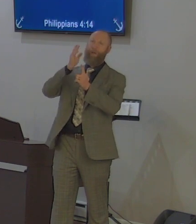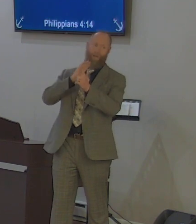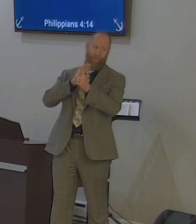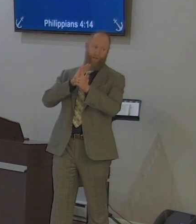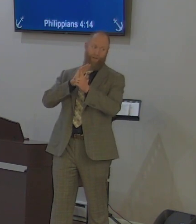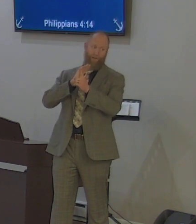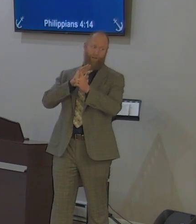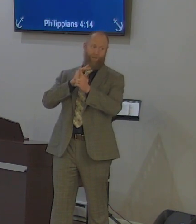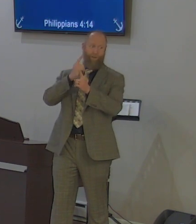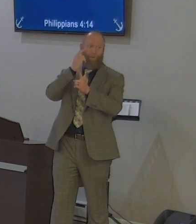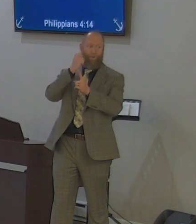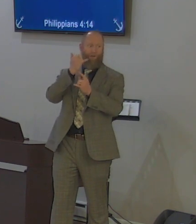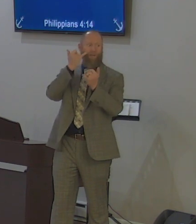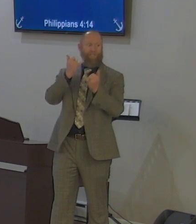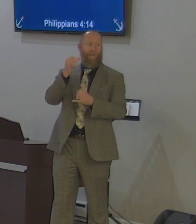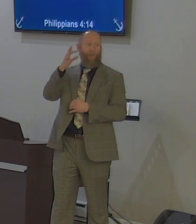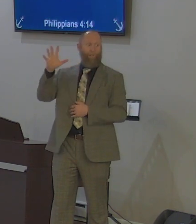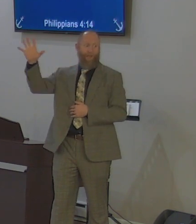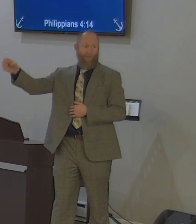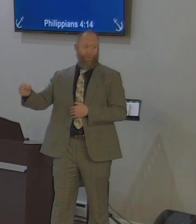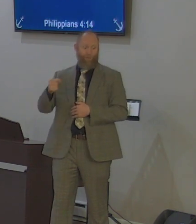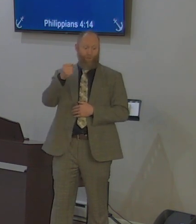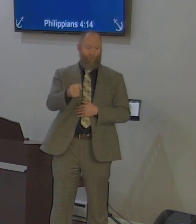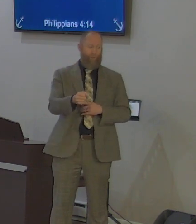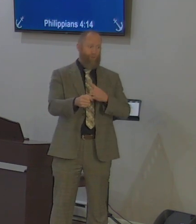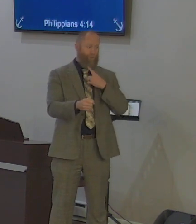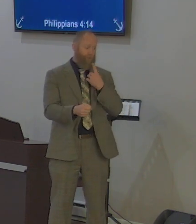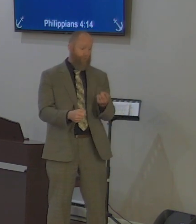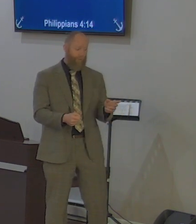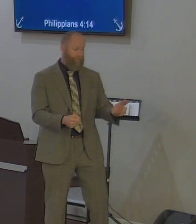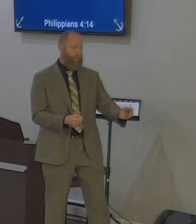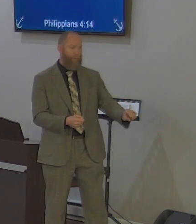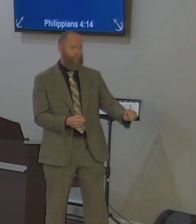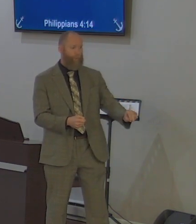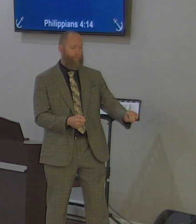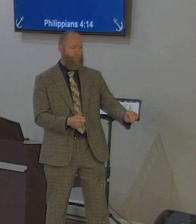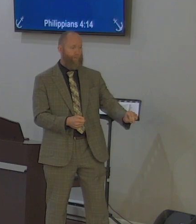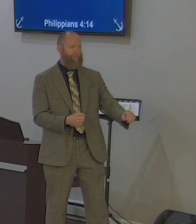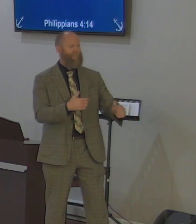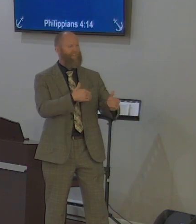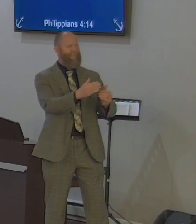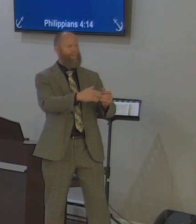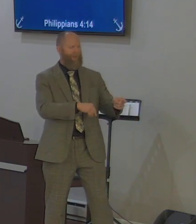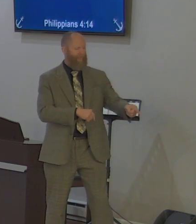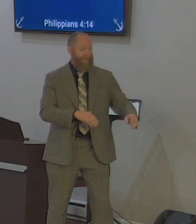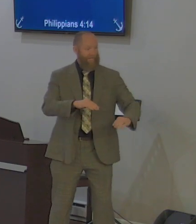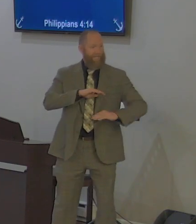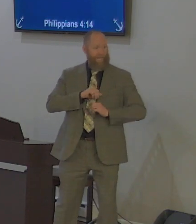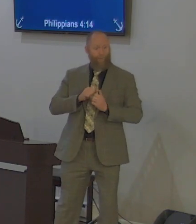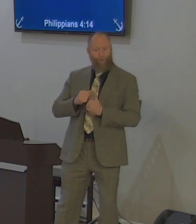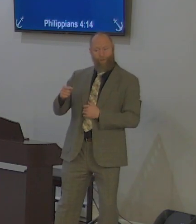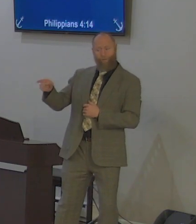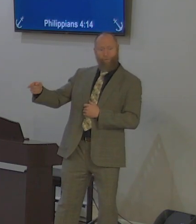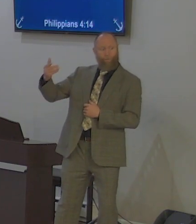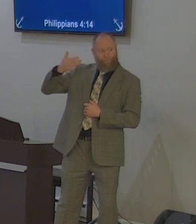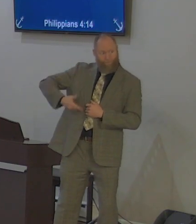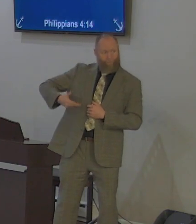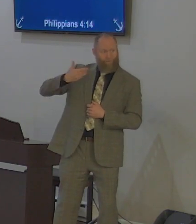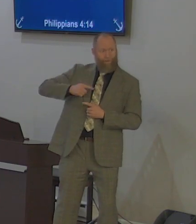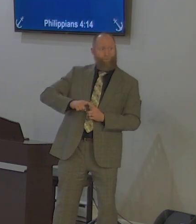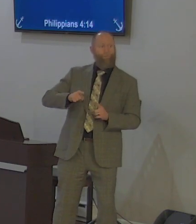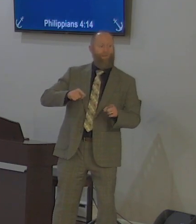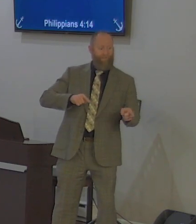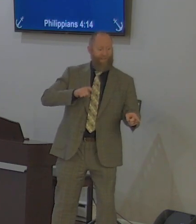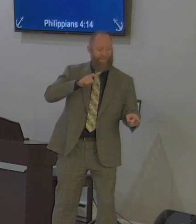in me as their pastor. No, not contented with me. That's not really my issue or concern. But clearly we